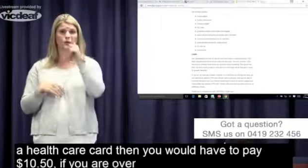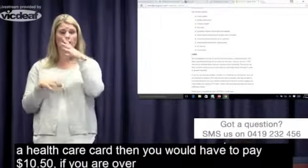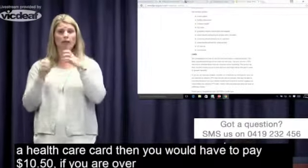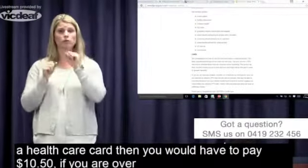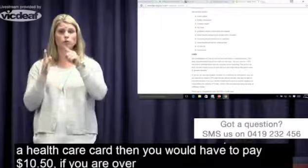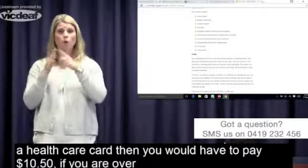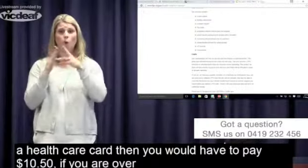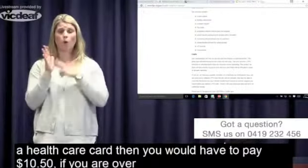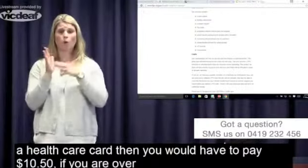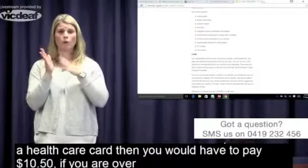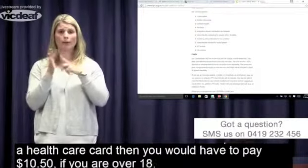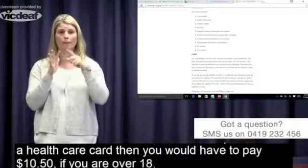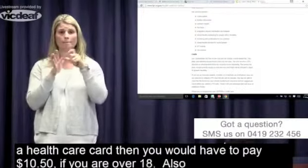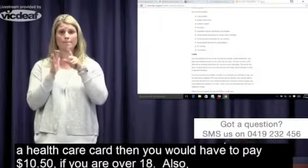And also, if you're over 15,